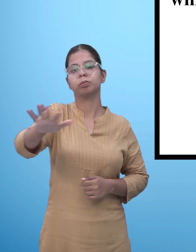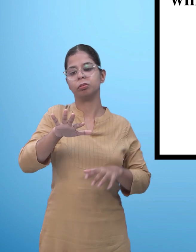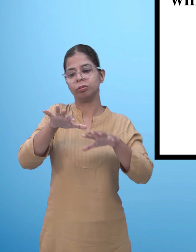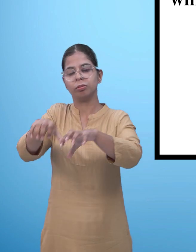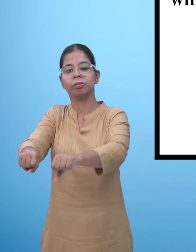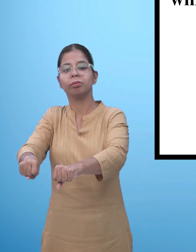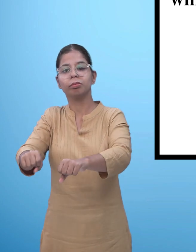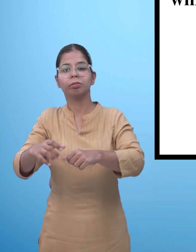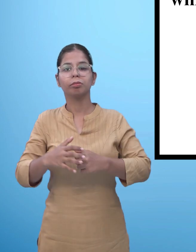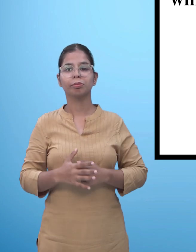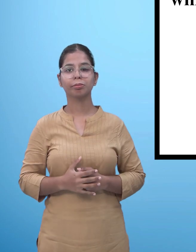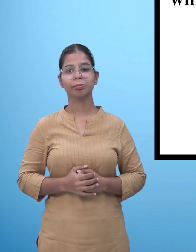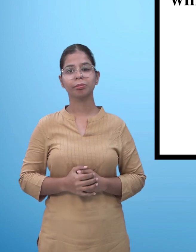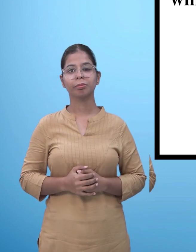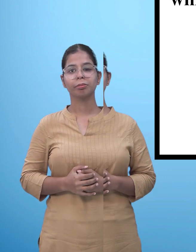Sindhu.